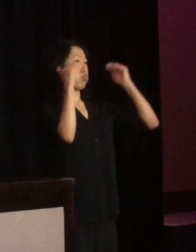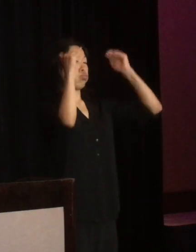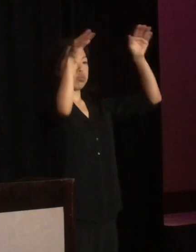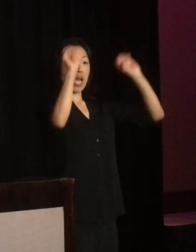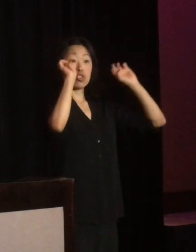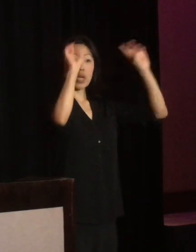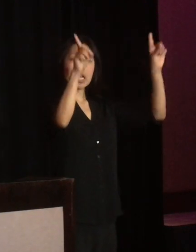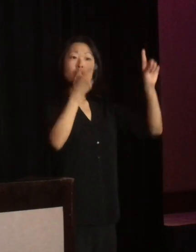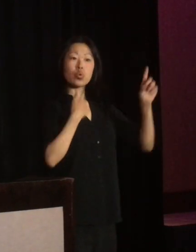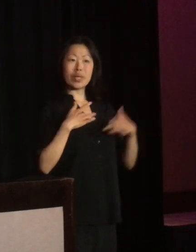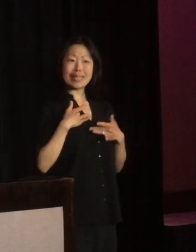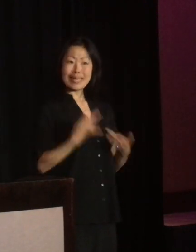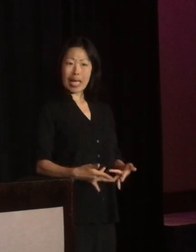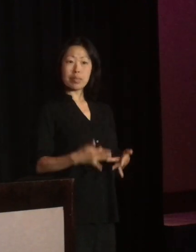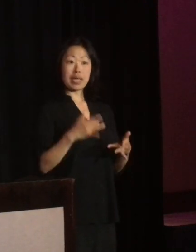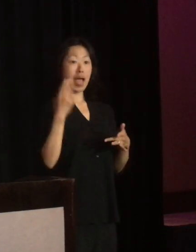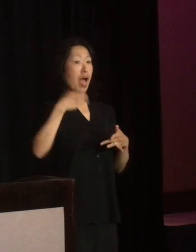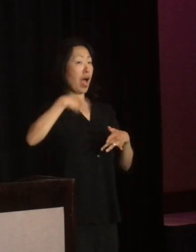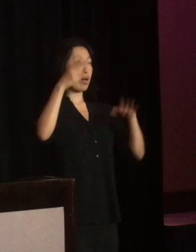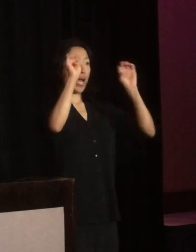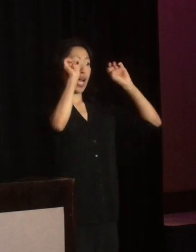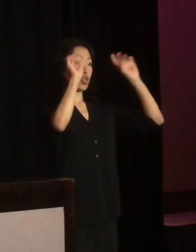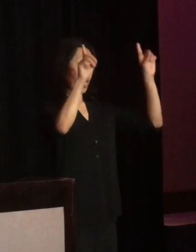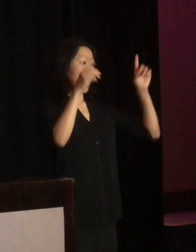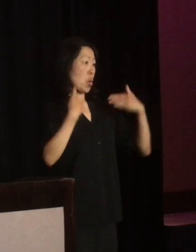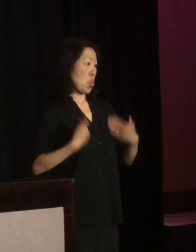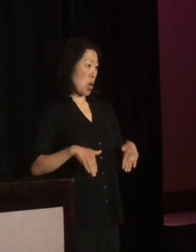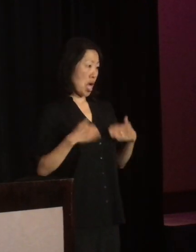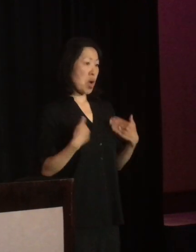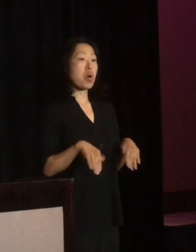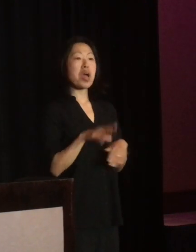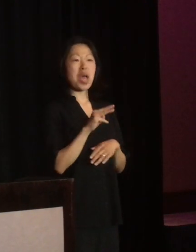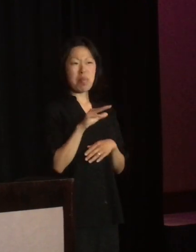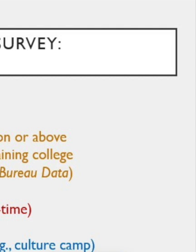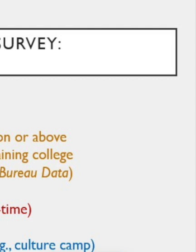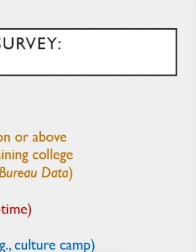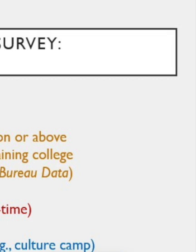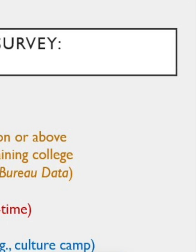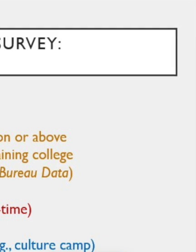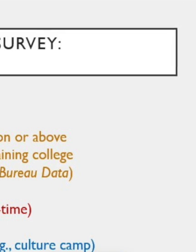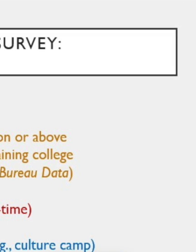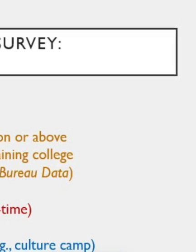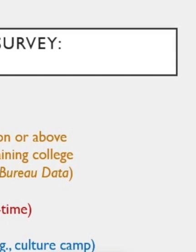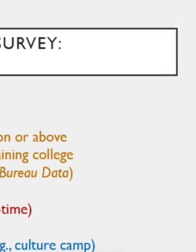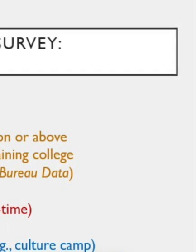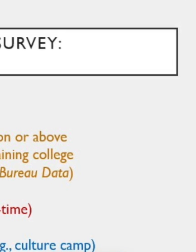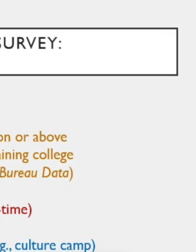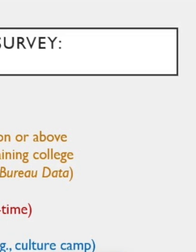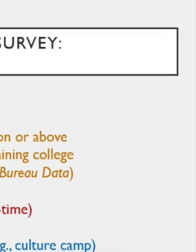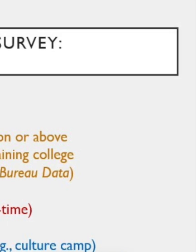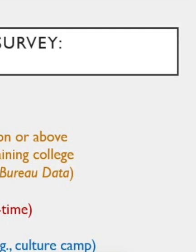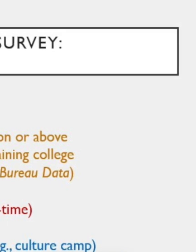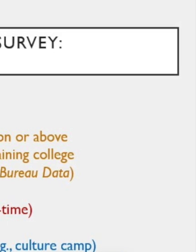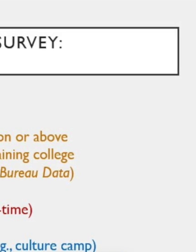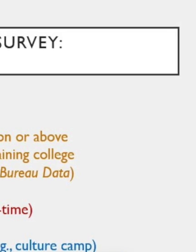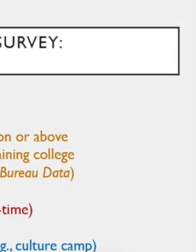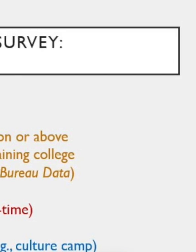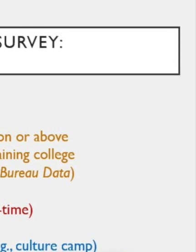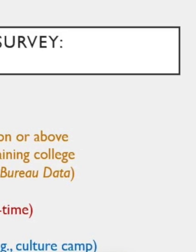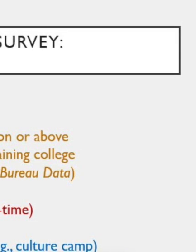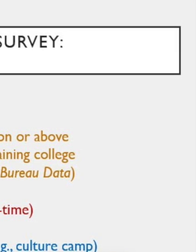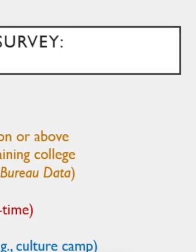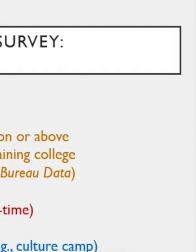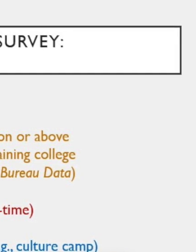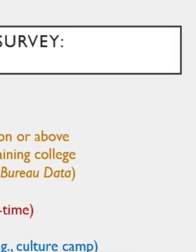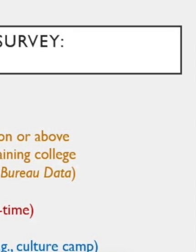educated. In the sample of the Minnesota respondents, over 80% said they had at least a 4-year college or